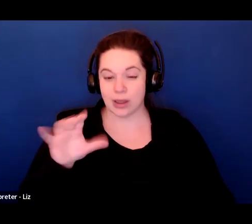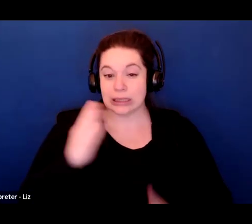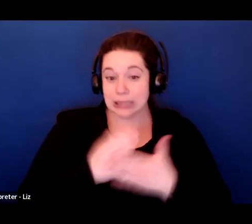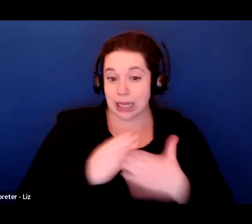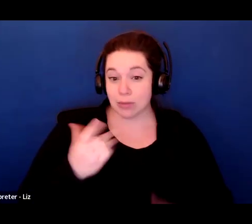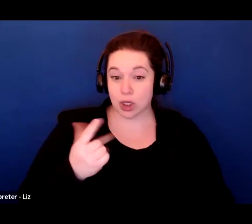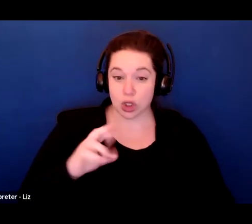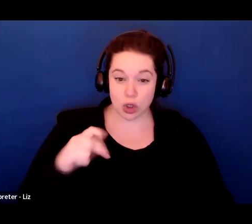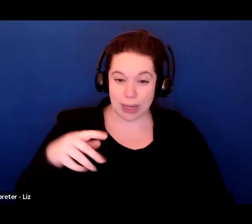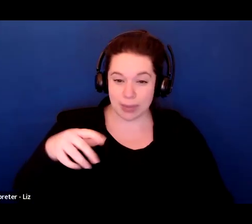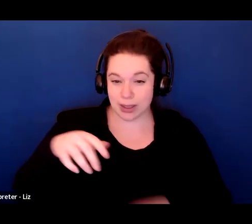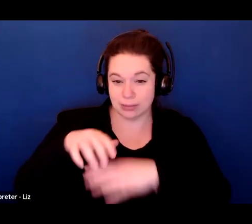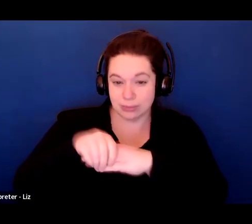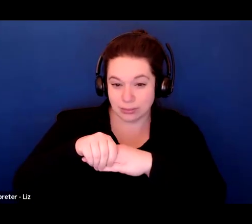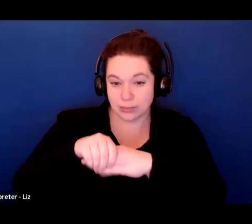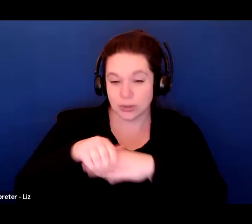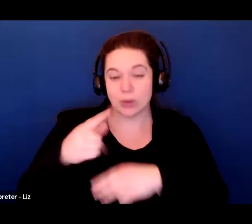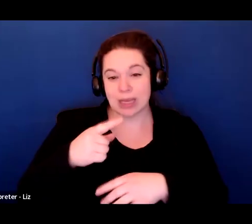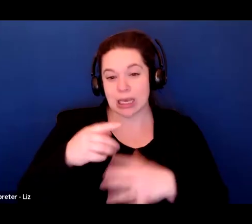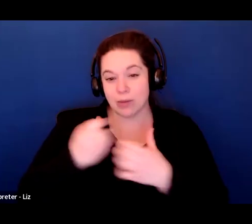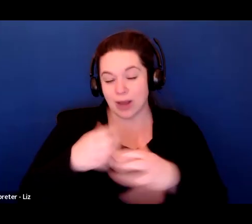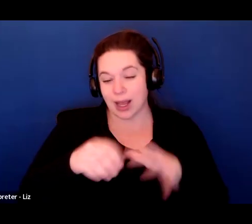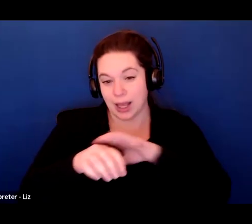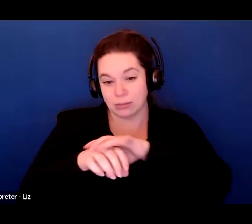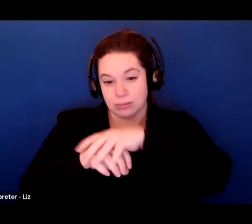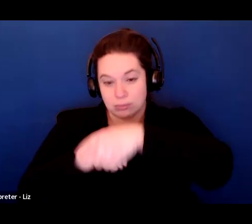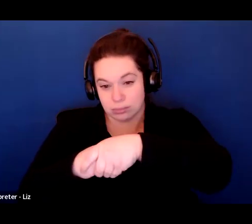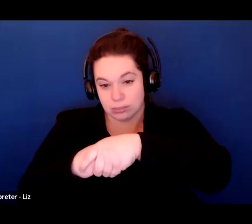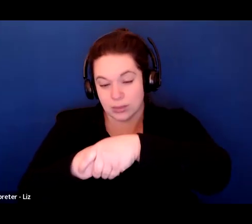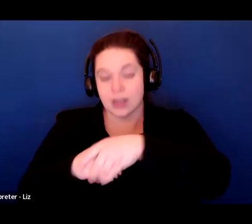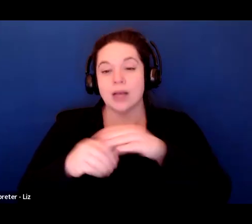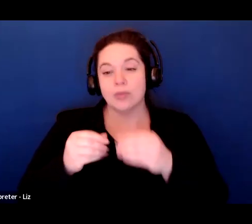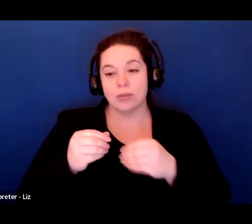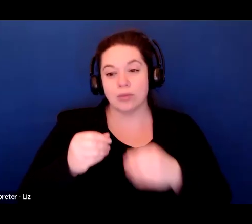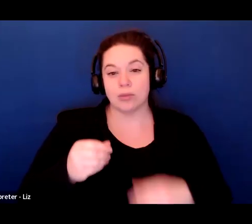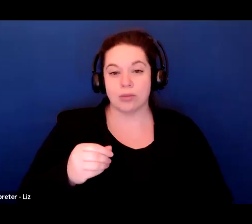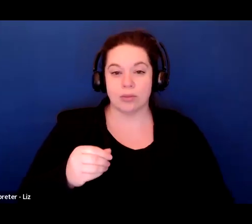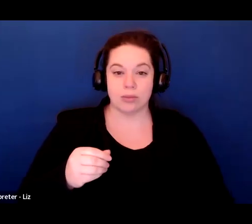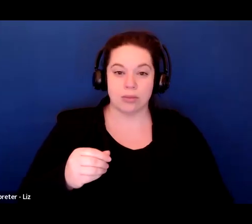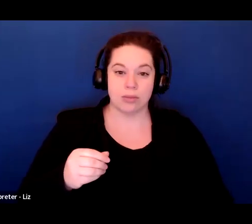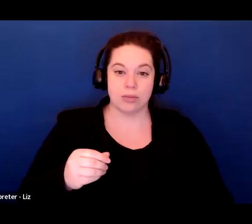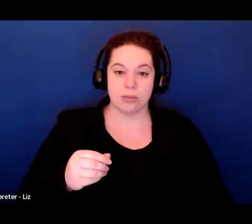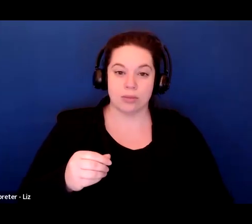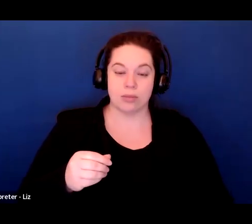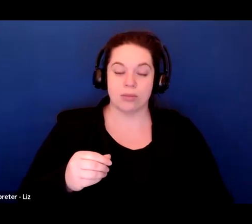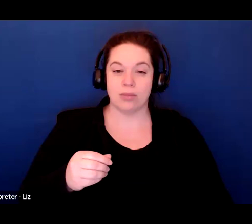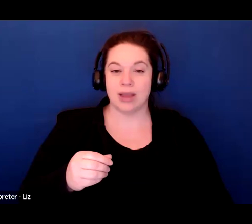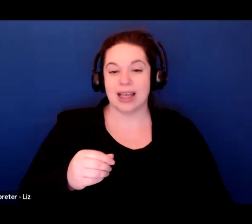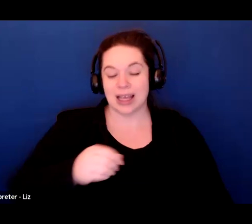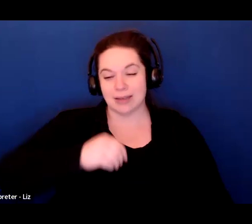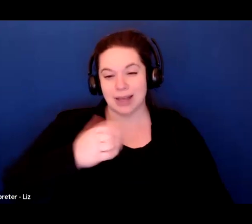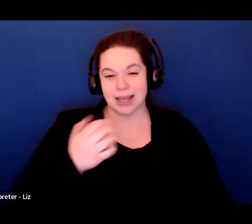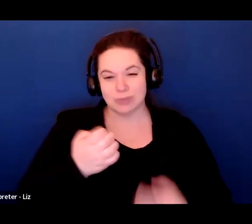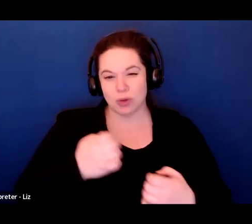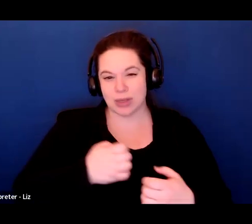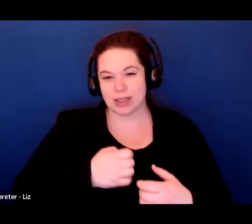or if you have something that can provide grip, an adapter that can give you grip. And there's a device that kind of